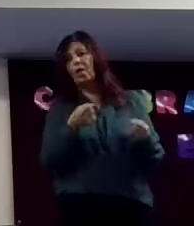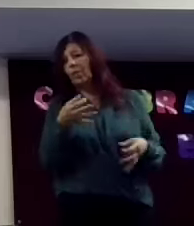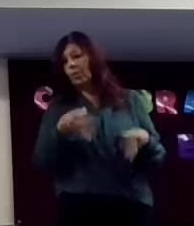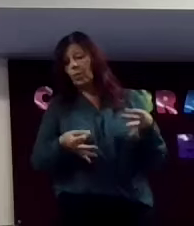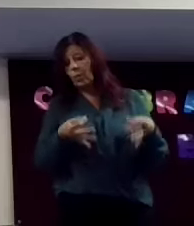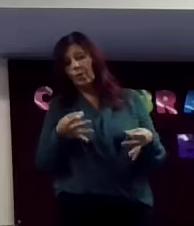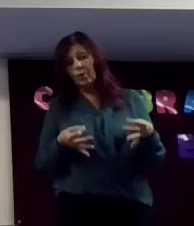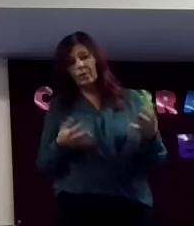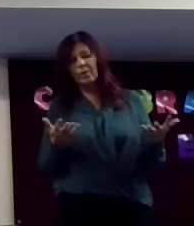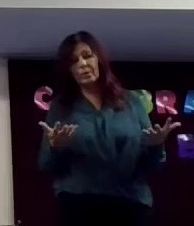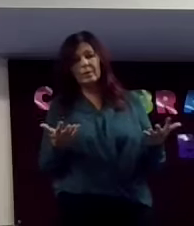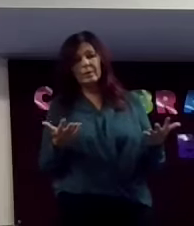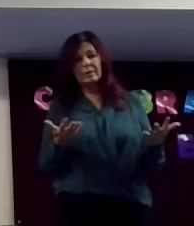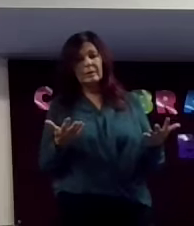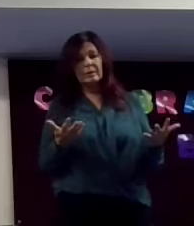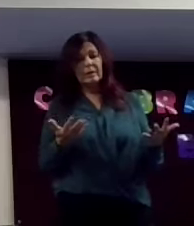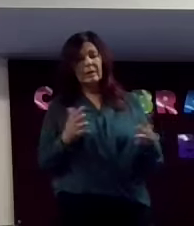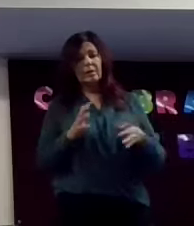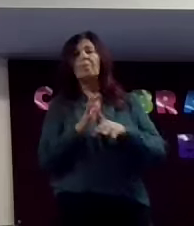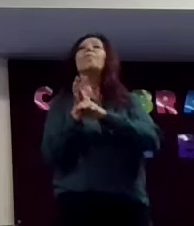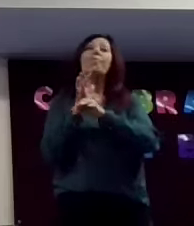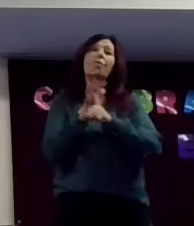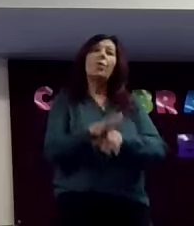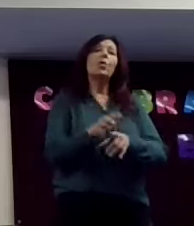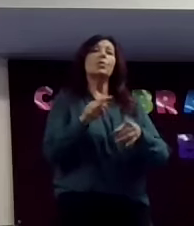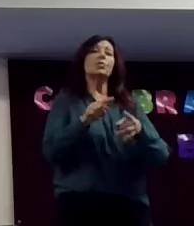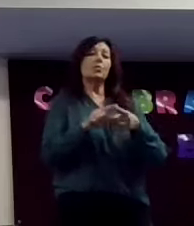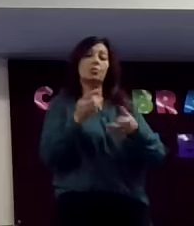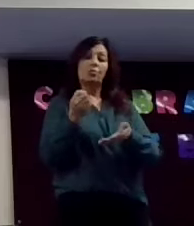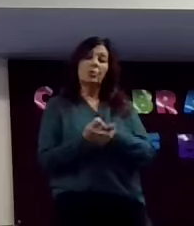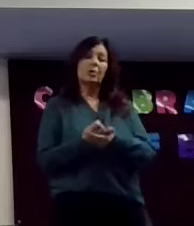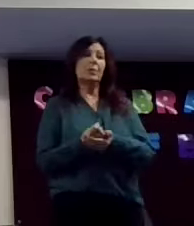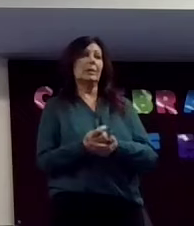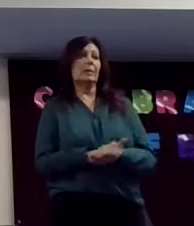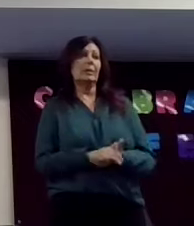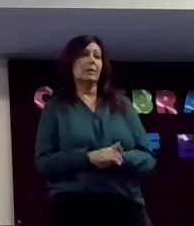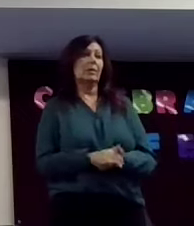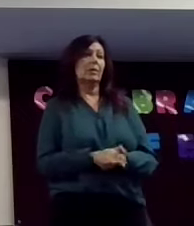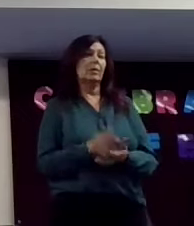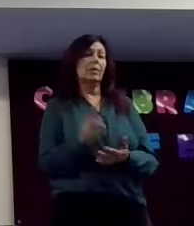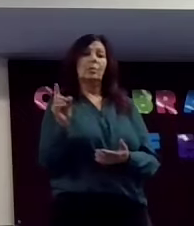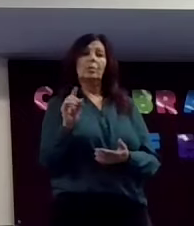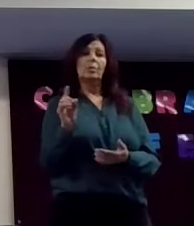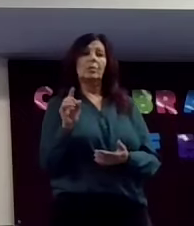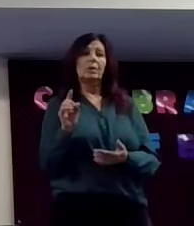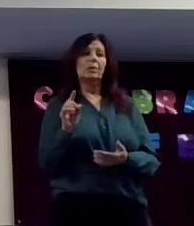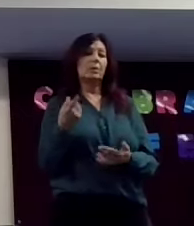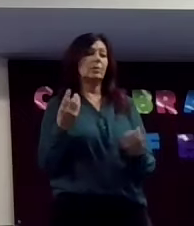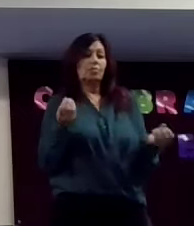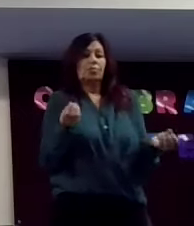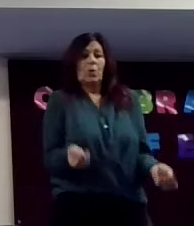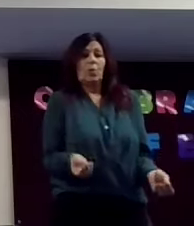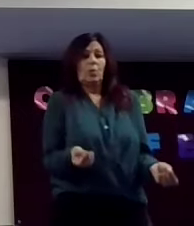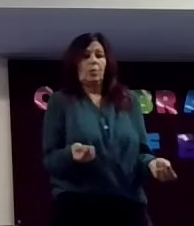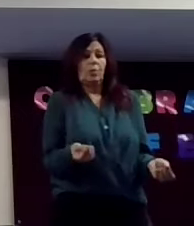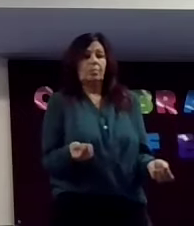and then many times forced into mental health treatments. where there was